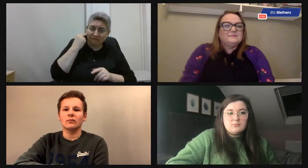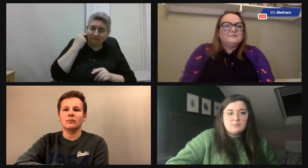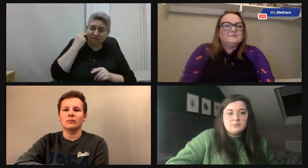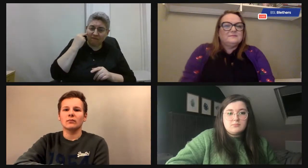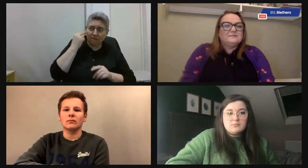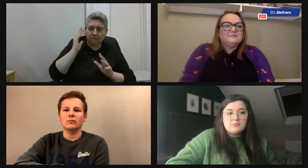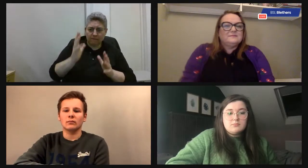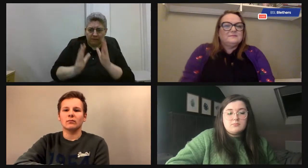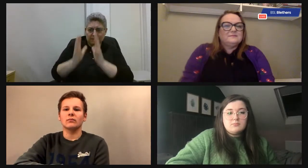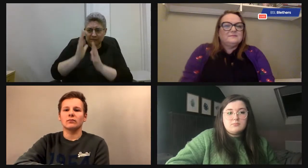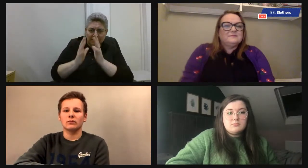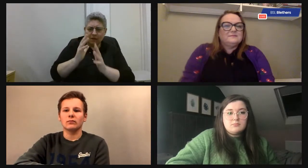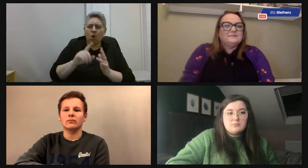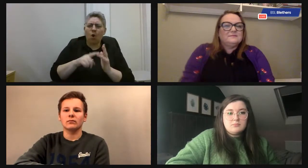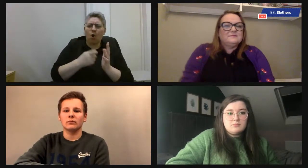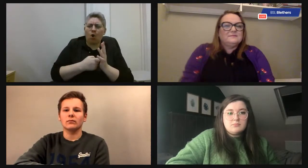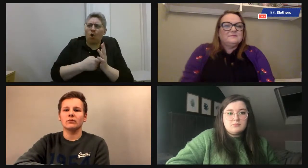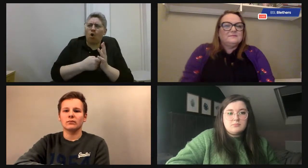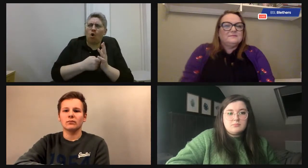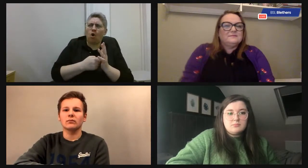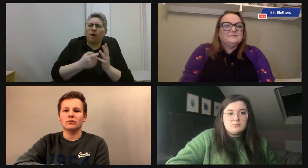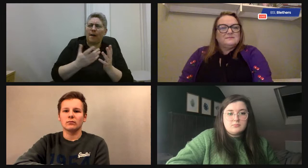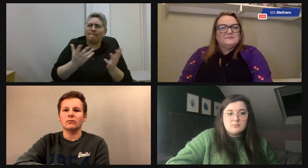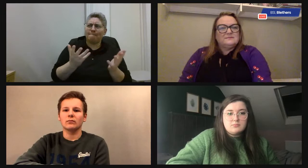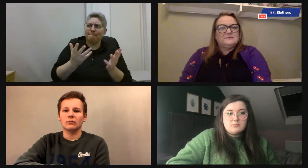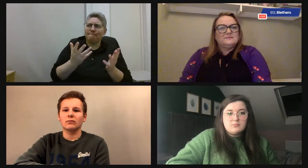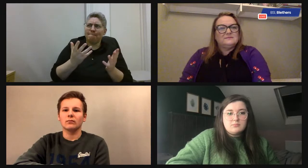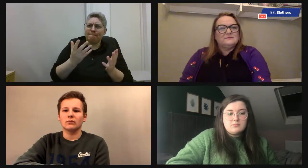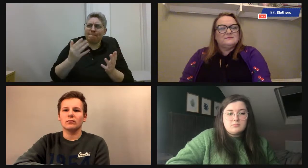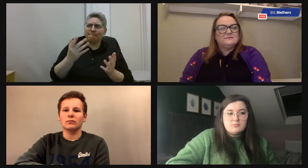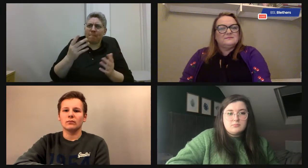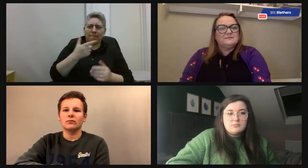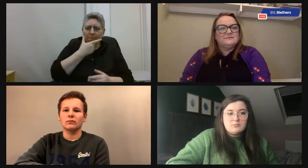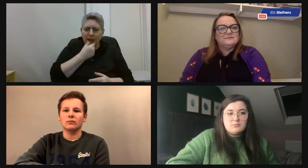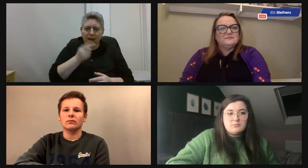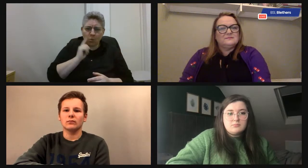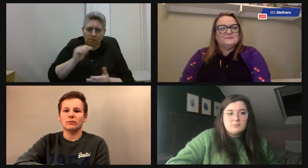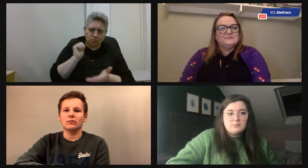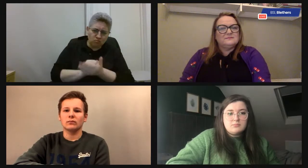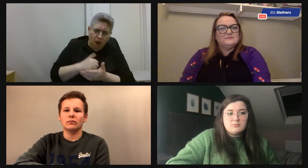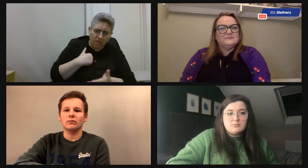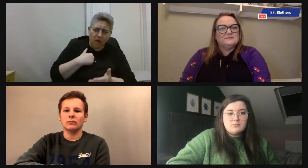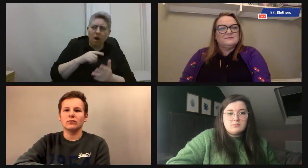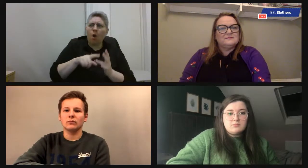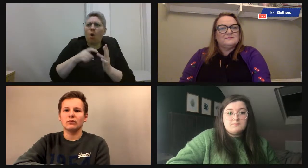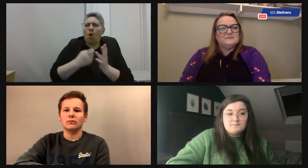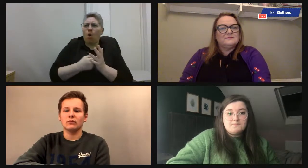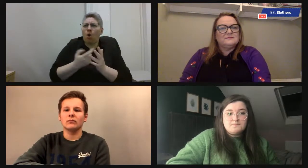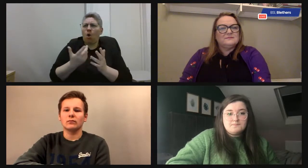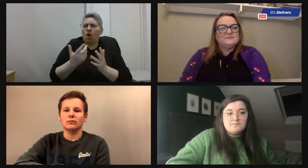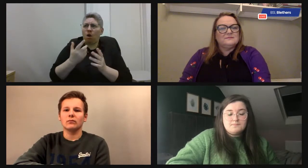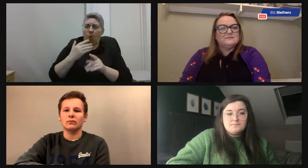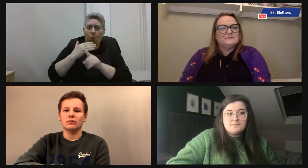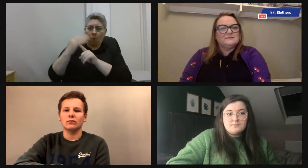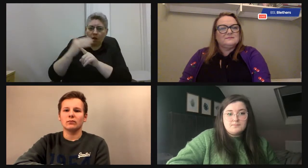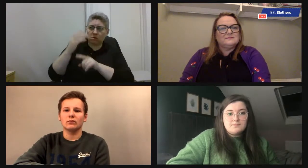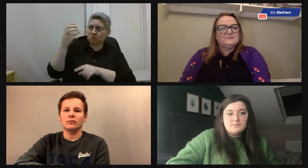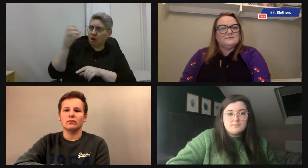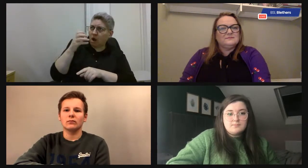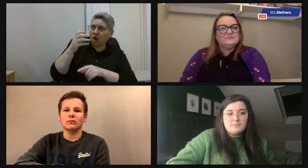are there counsellors who are deaf, who use sign language, that are available to you? Are